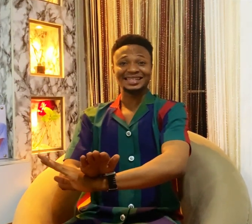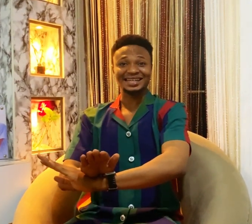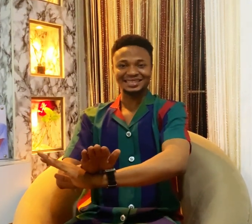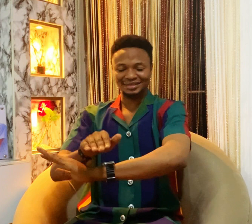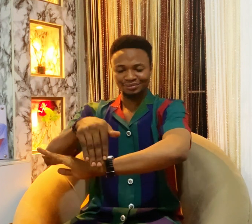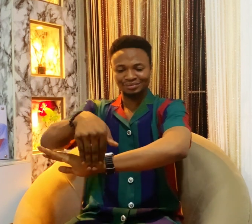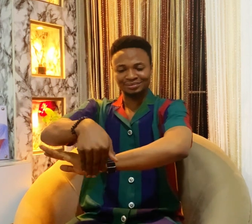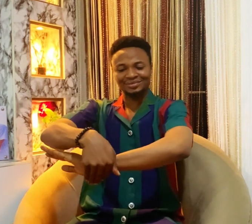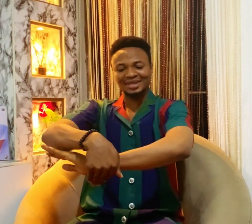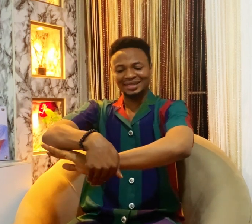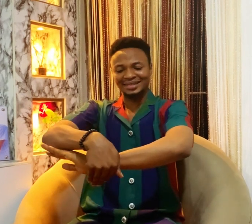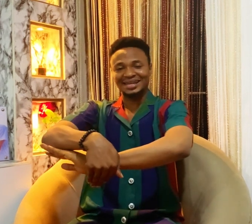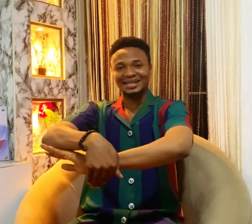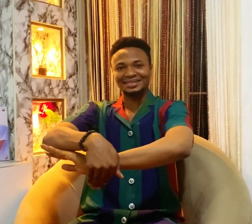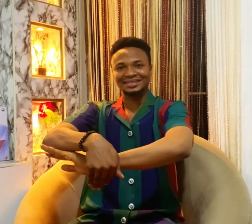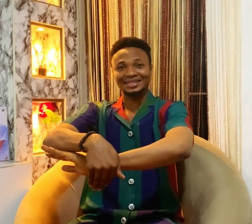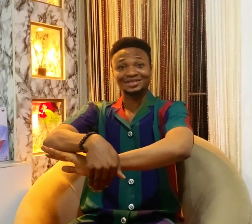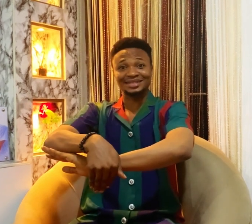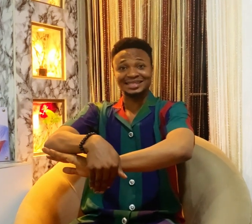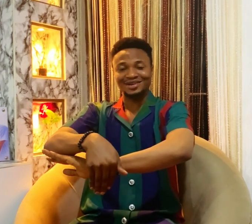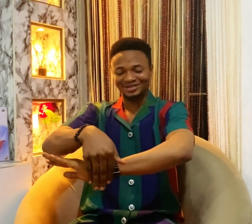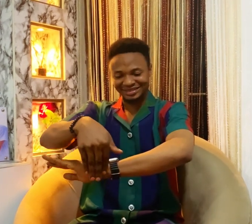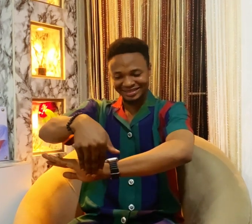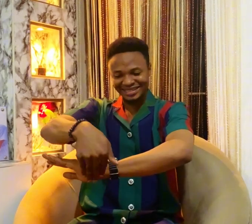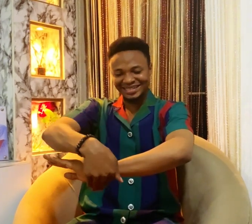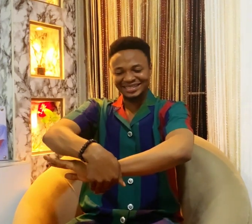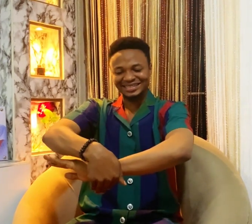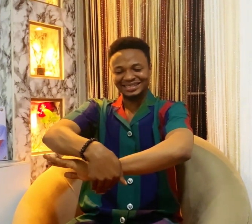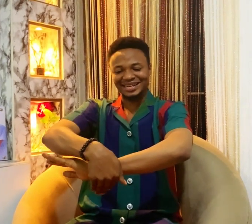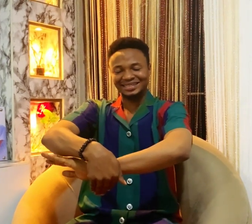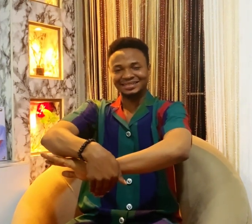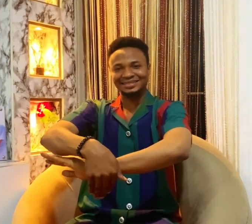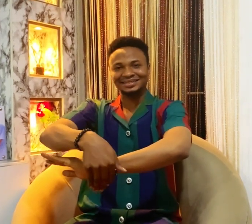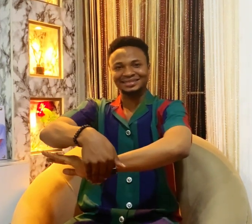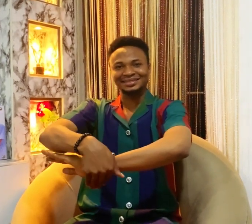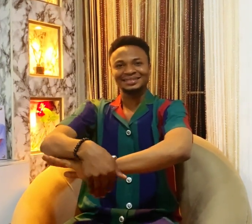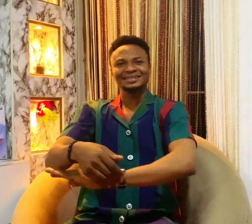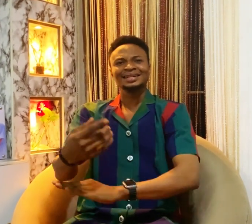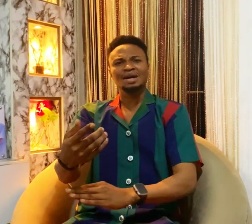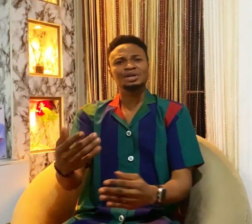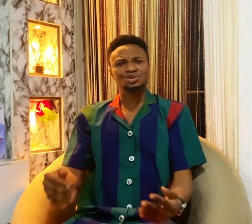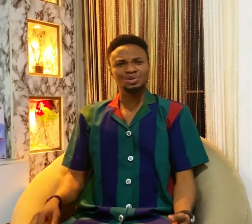night. Night. The sun is down. Night. How about today?